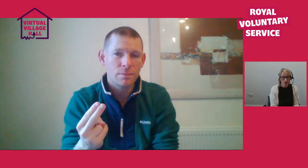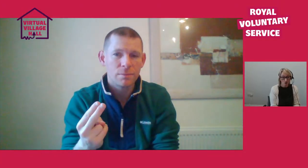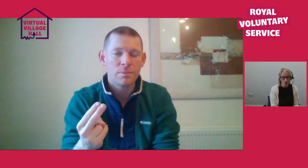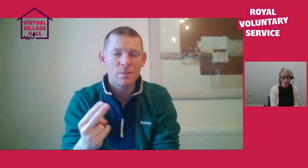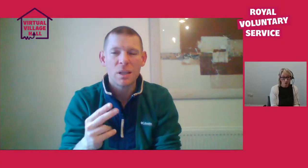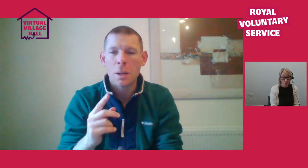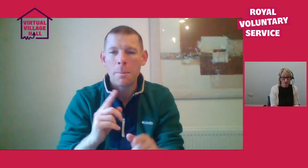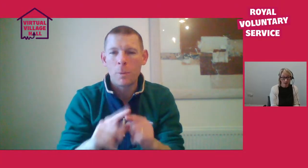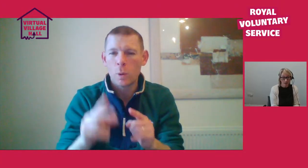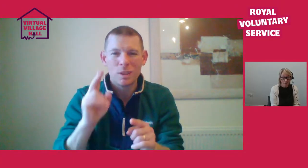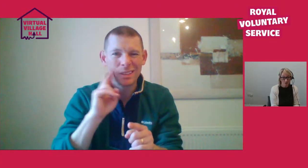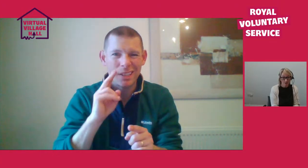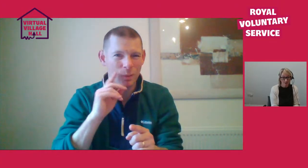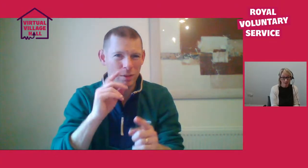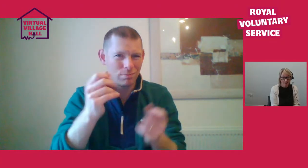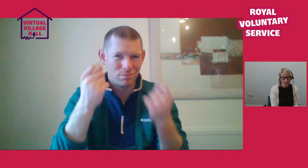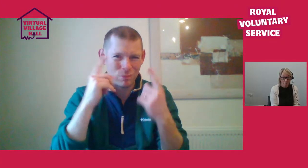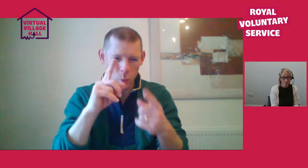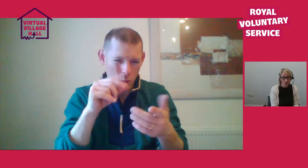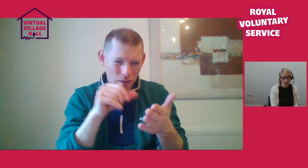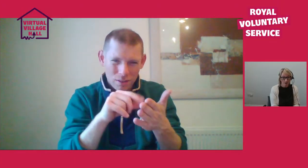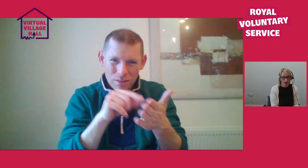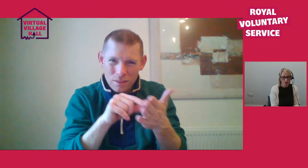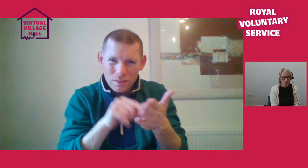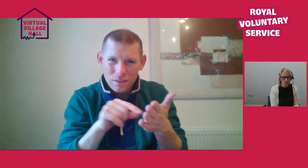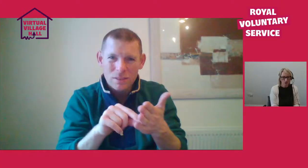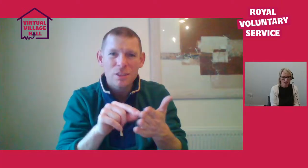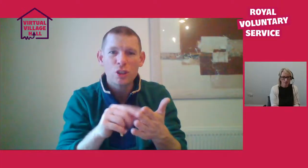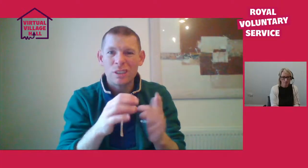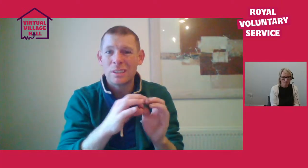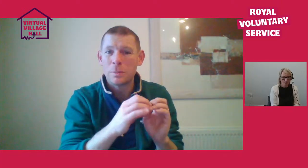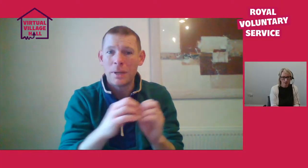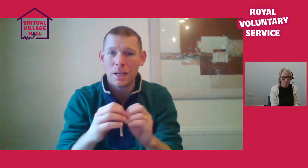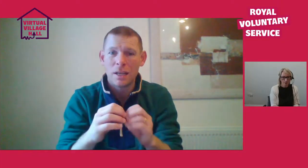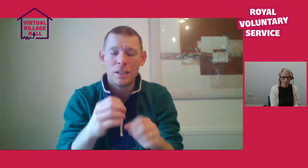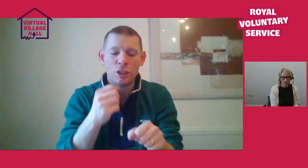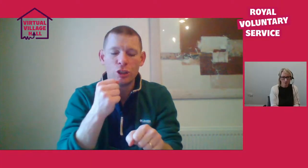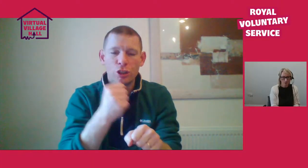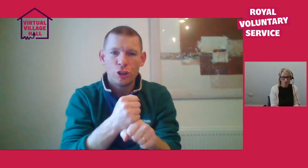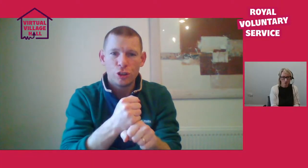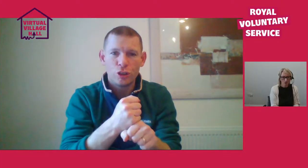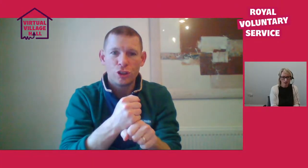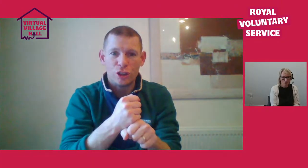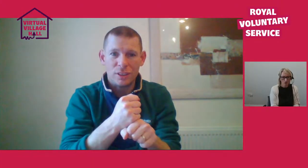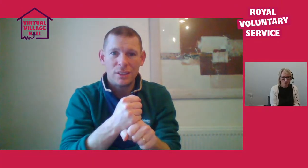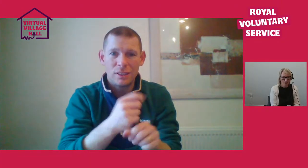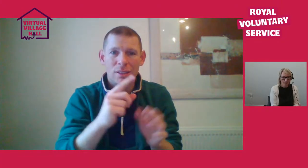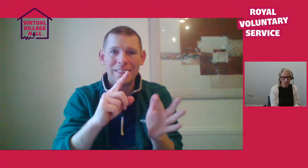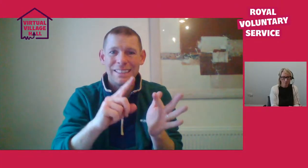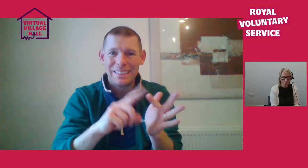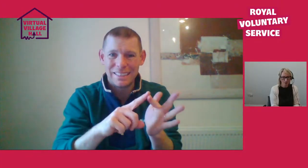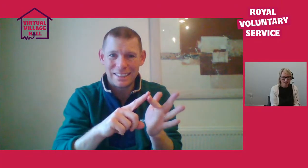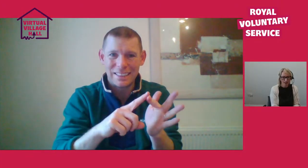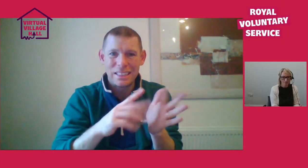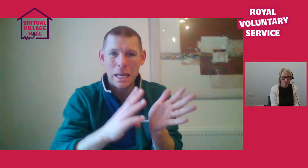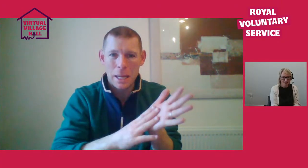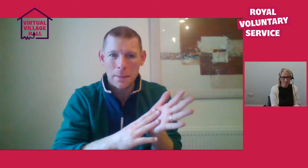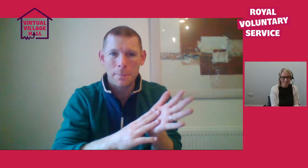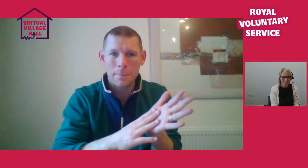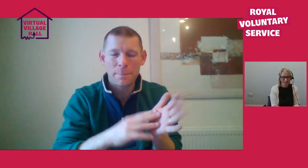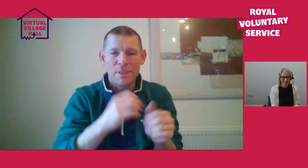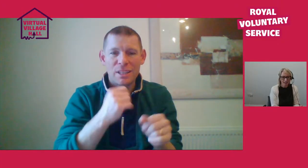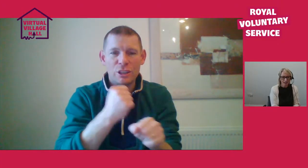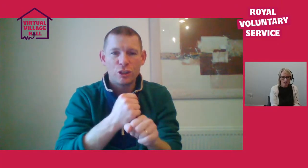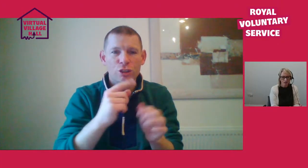art, or you could do the action of sticking them. I don't think many people would really understand from the sign of